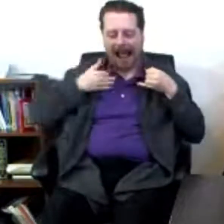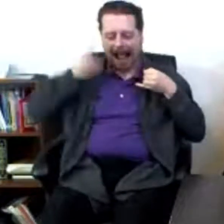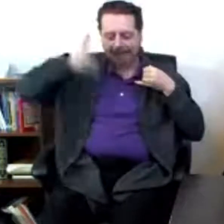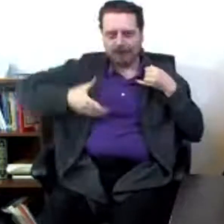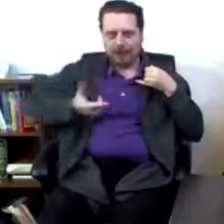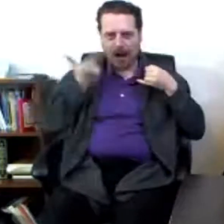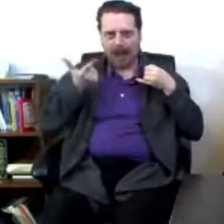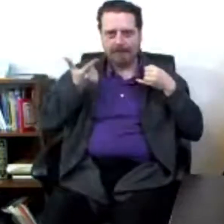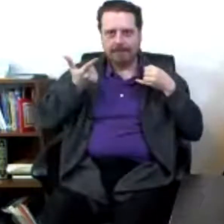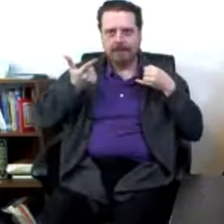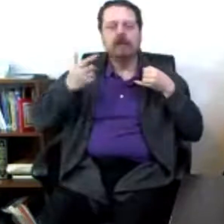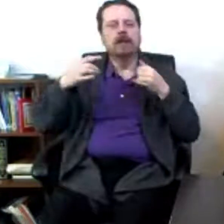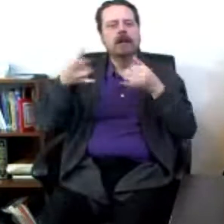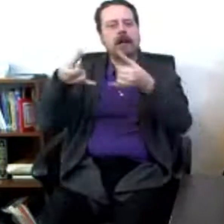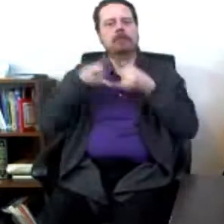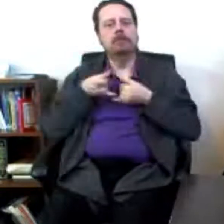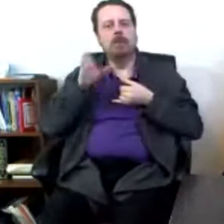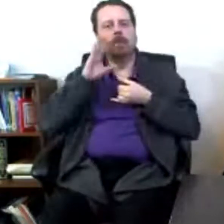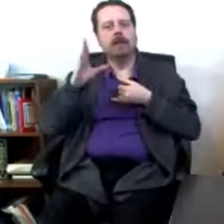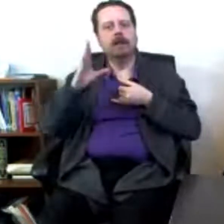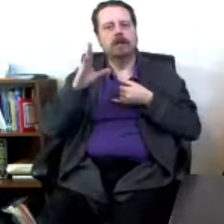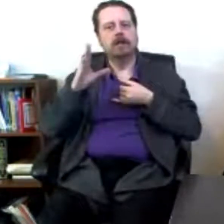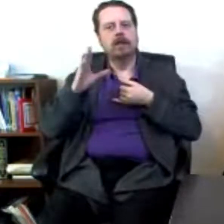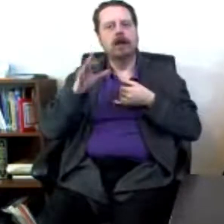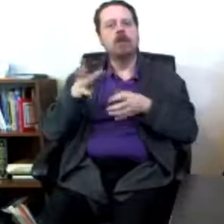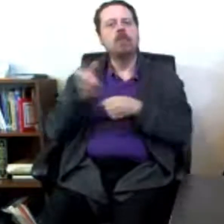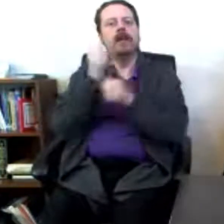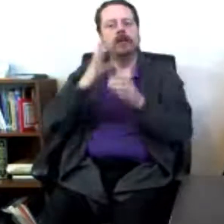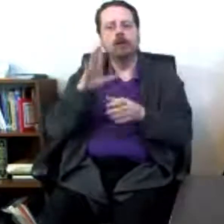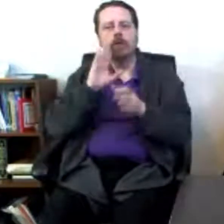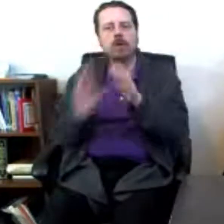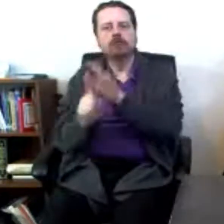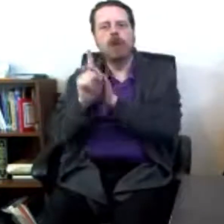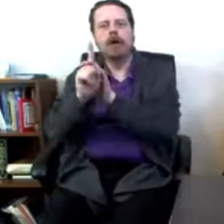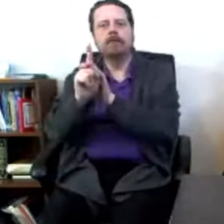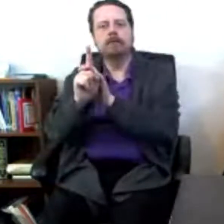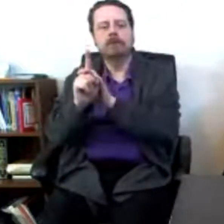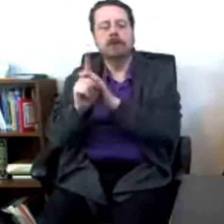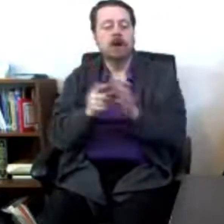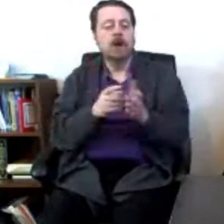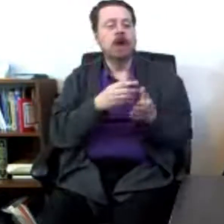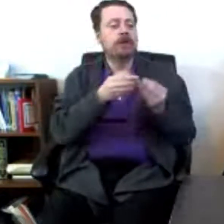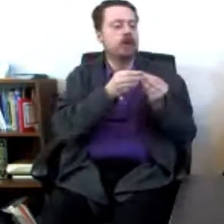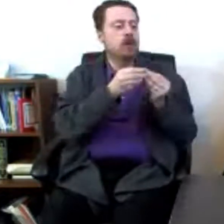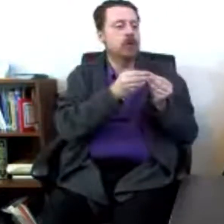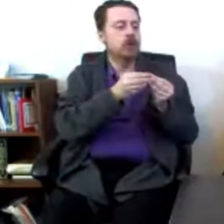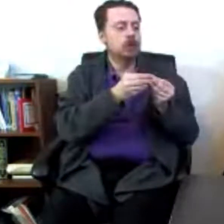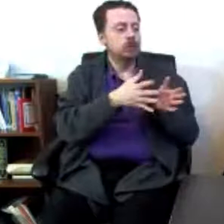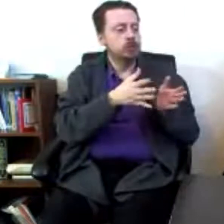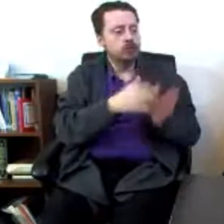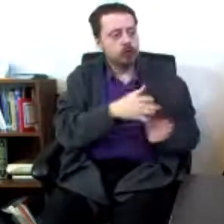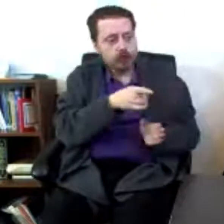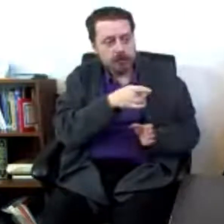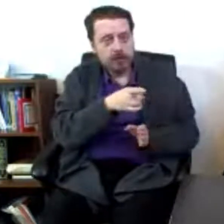those winners will show up and shine, and the losers, unfortunately, will be in a very bad spot.